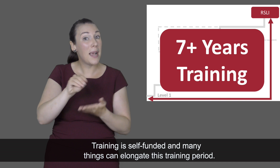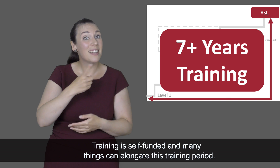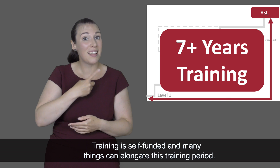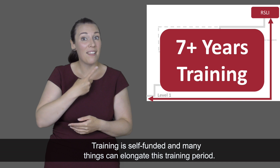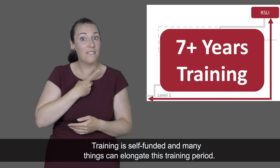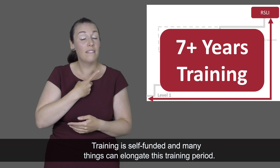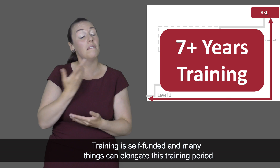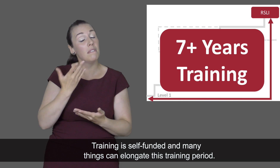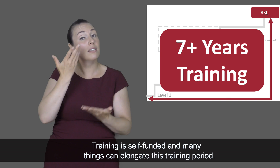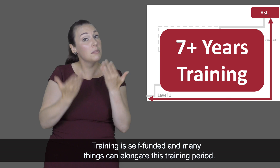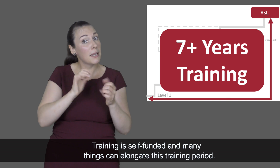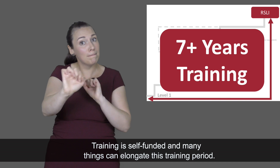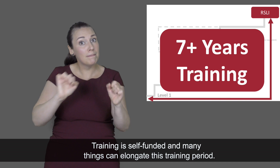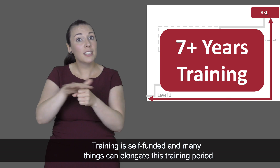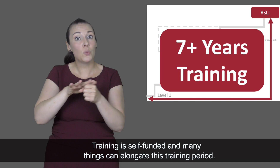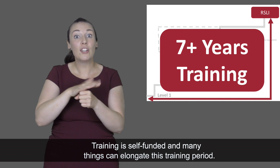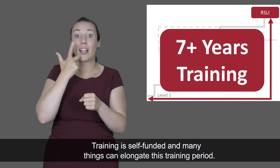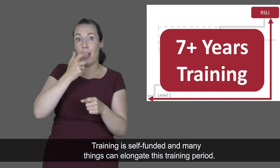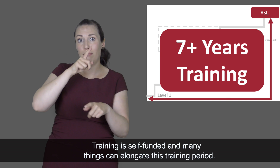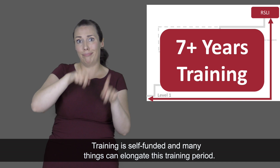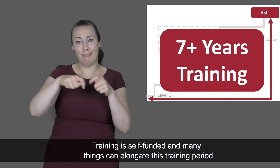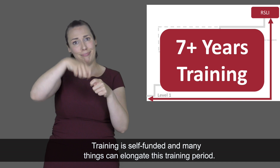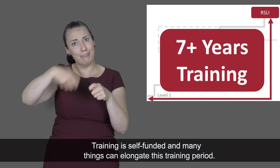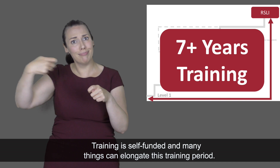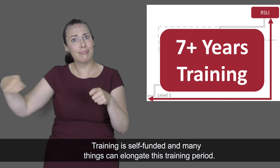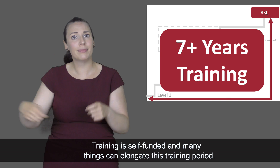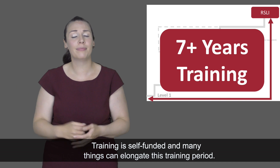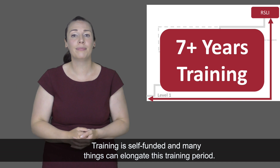Training is self-funded and many things can elongate this training period.